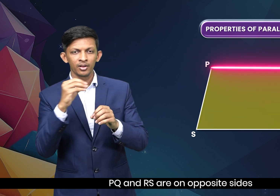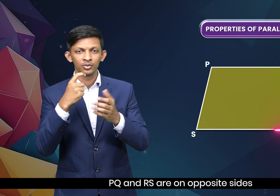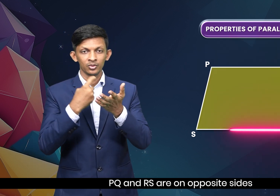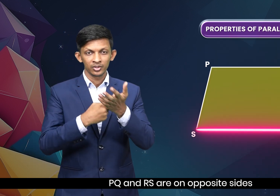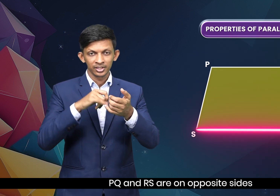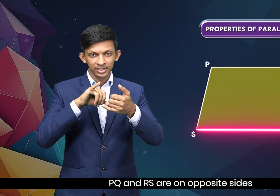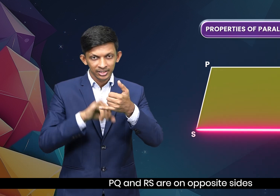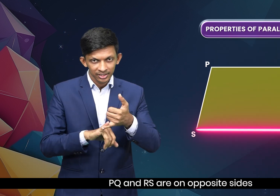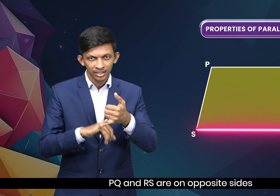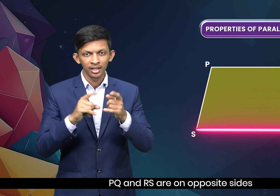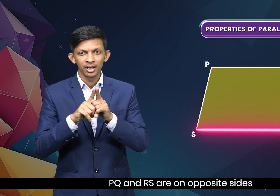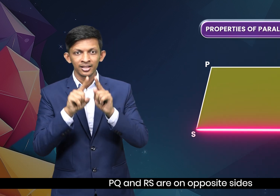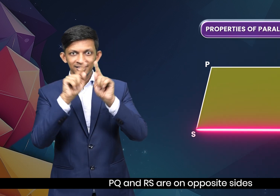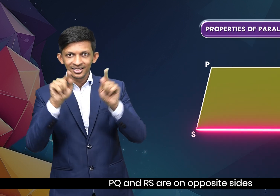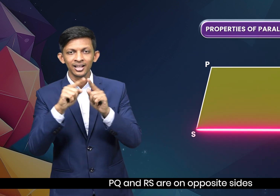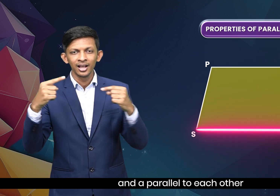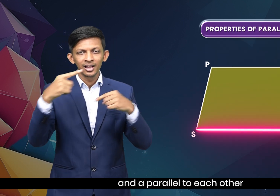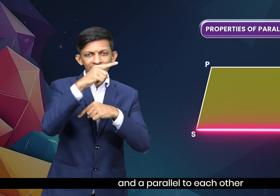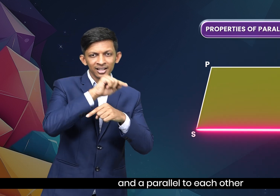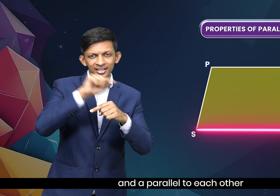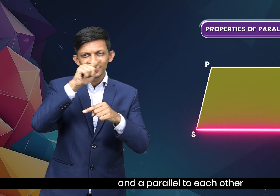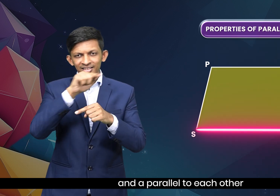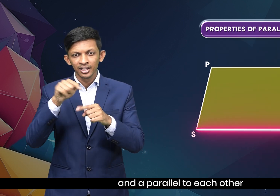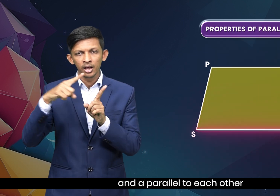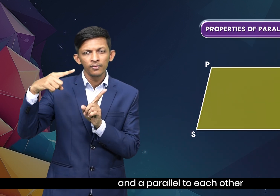and RS are on opposite sides and are parallel to each other.